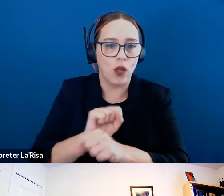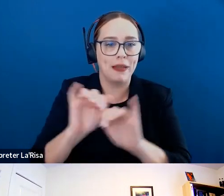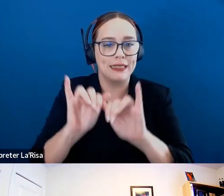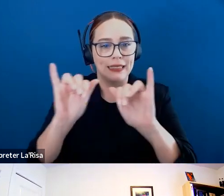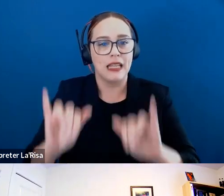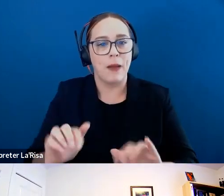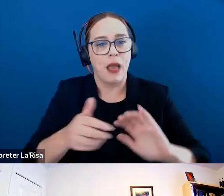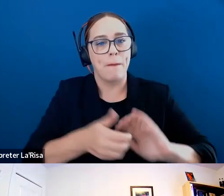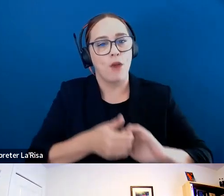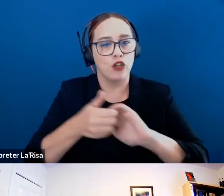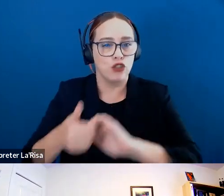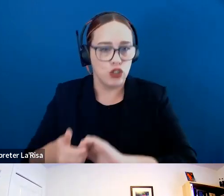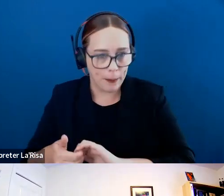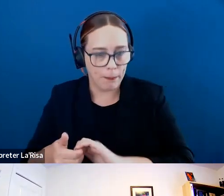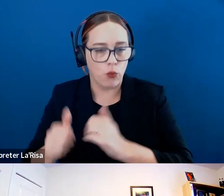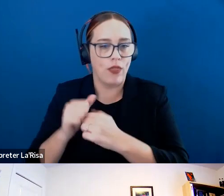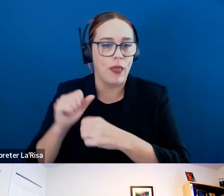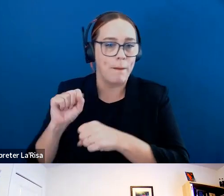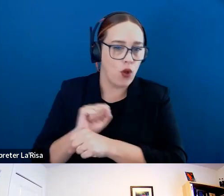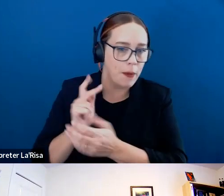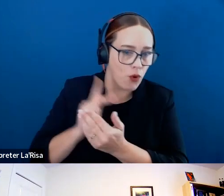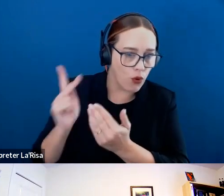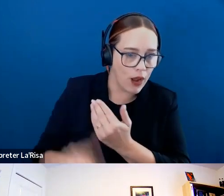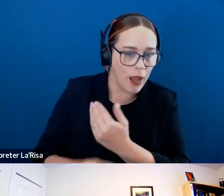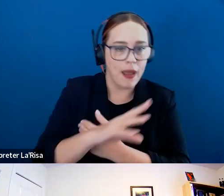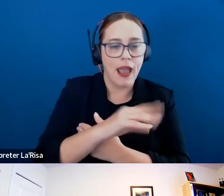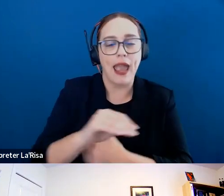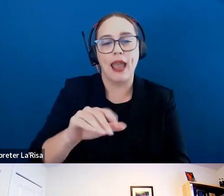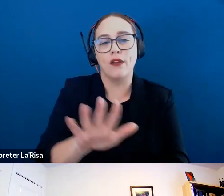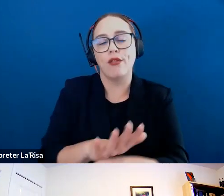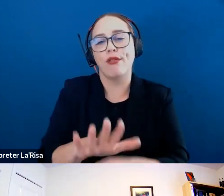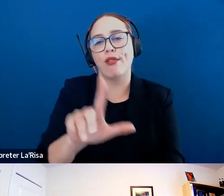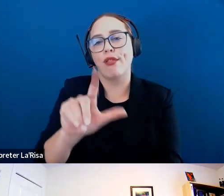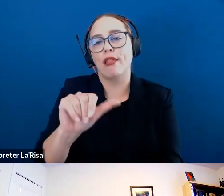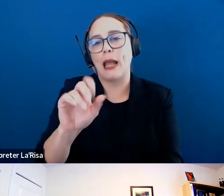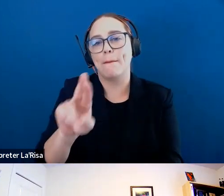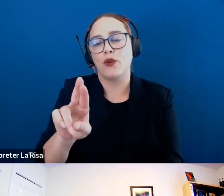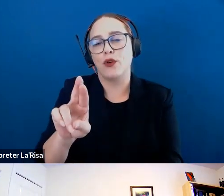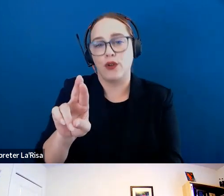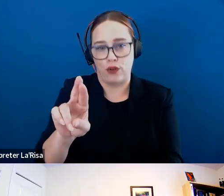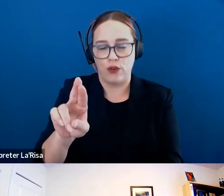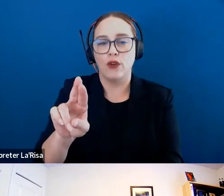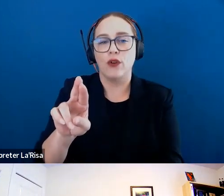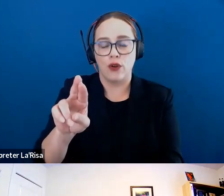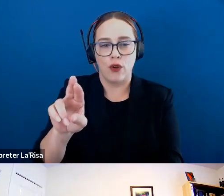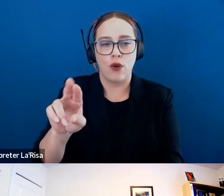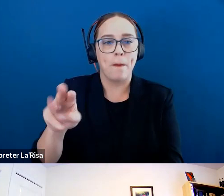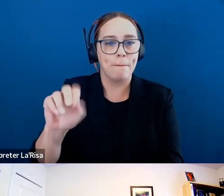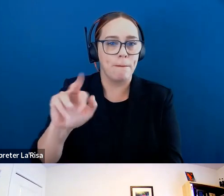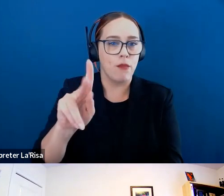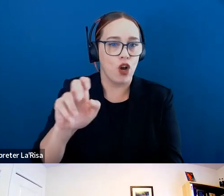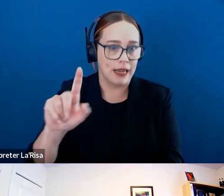labor market and workforce needs. So Sandy, if we can go to slide 14. This is the